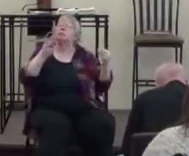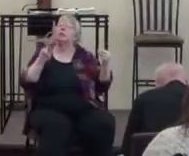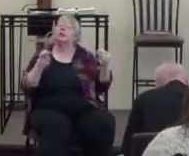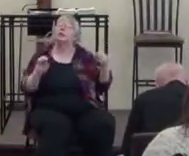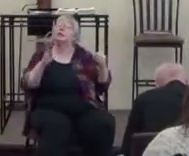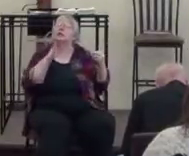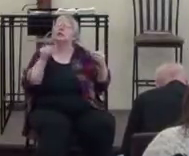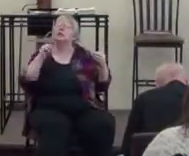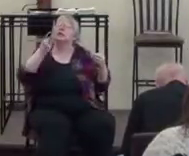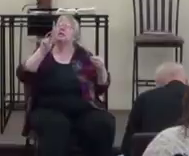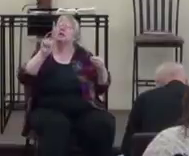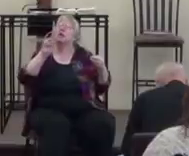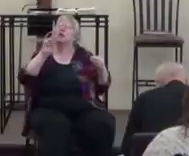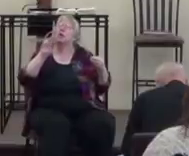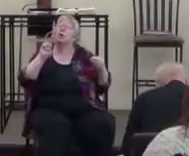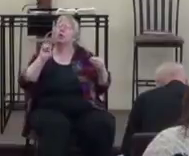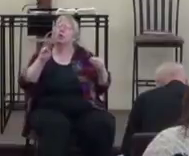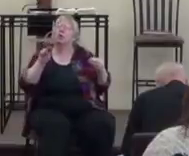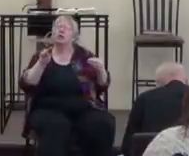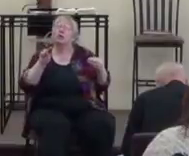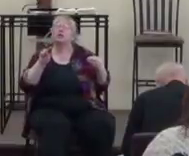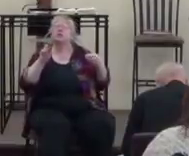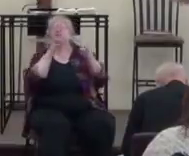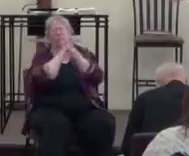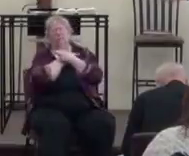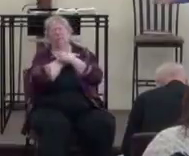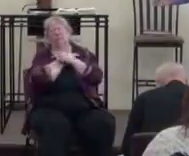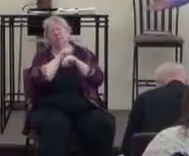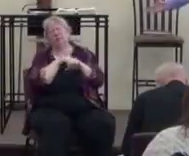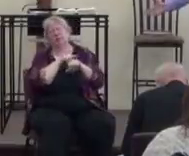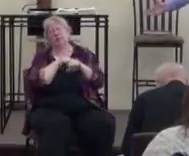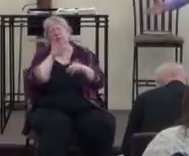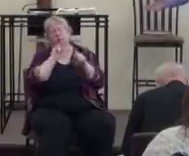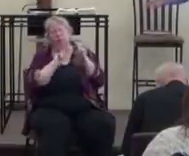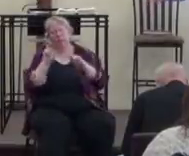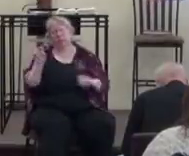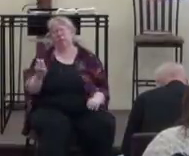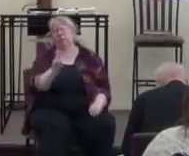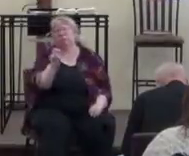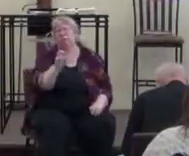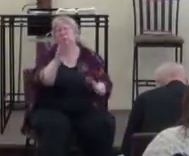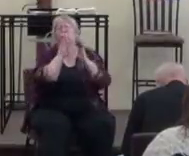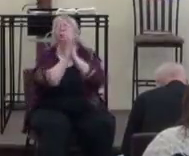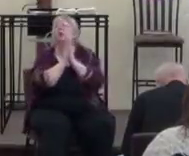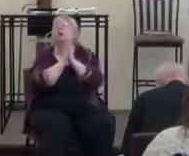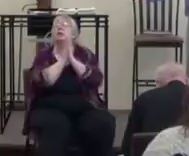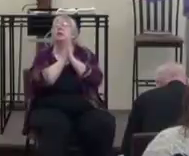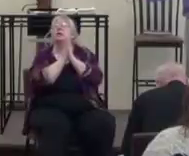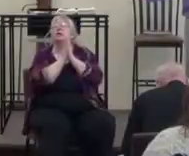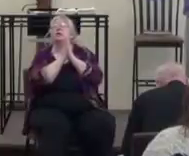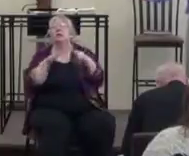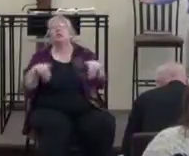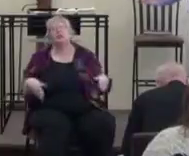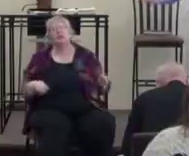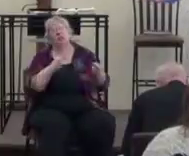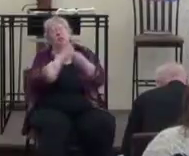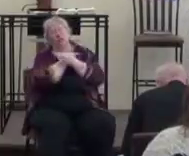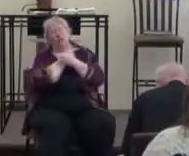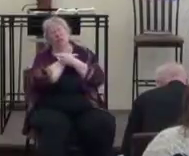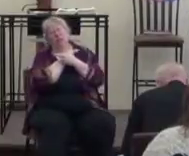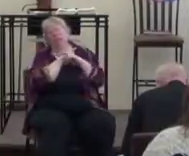vacation. We pray that you would deliver them safely. And those who are traveling this week, God, we pray that you would just let them rest and